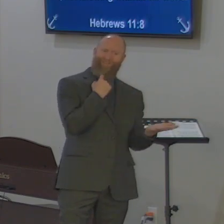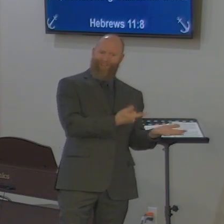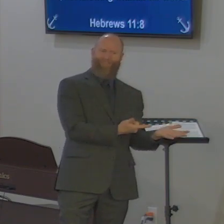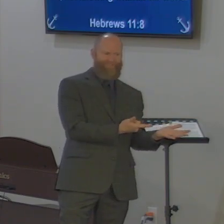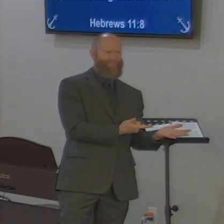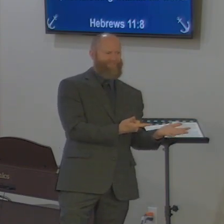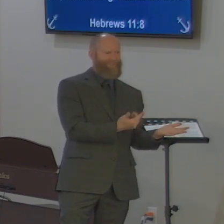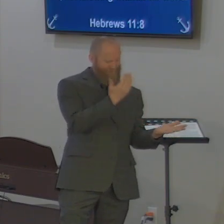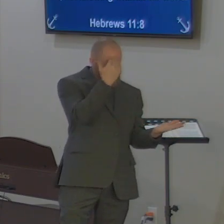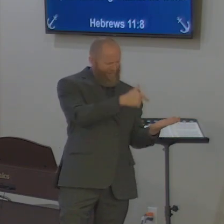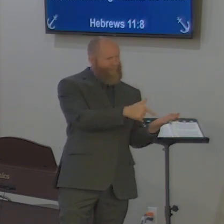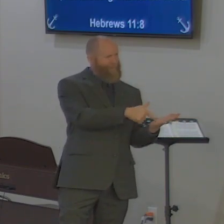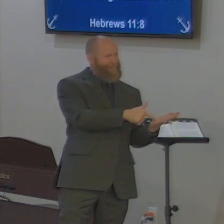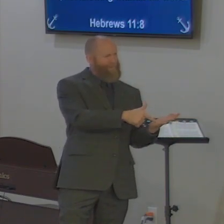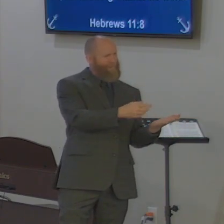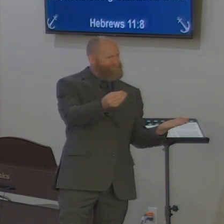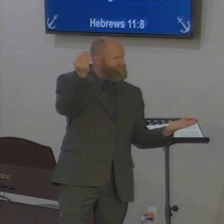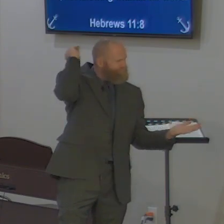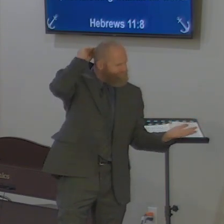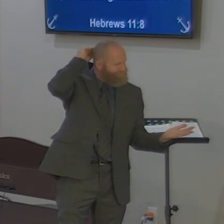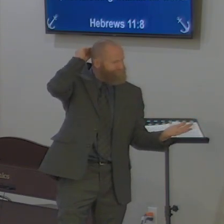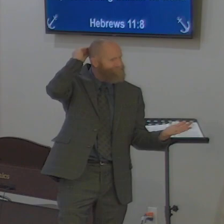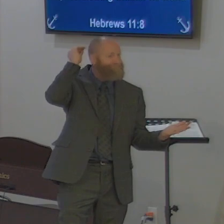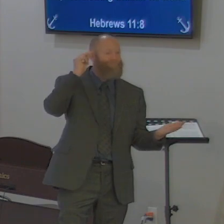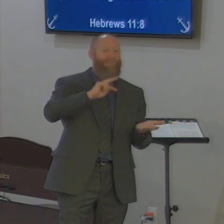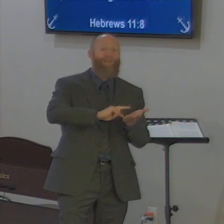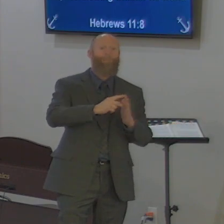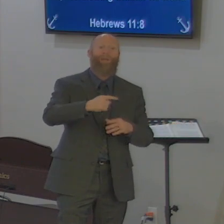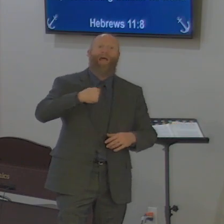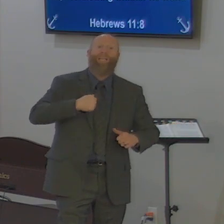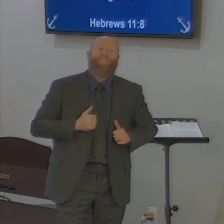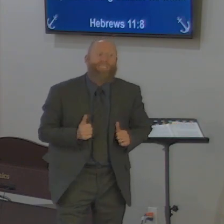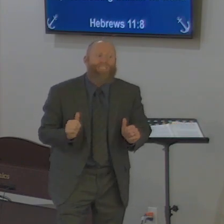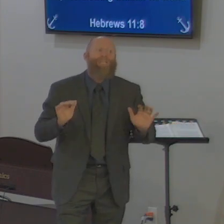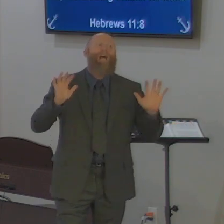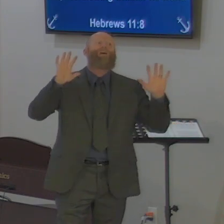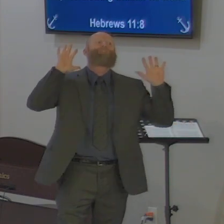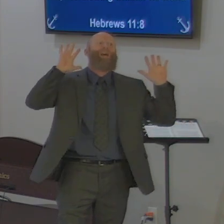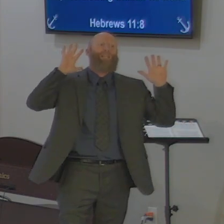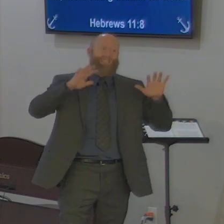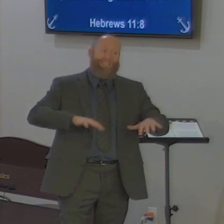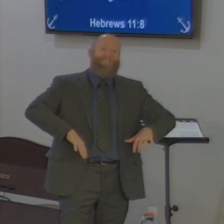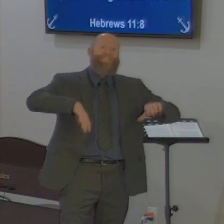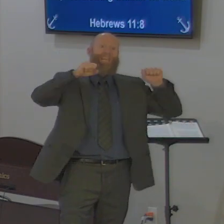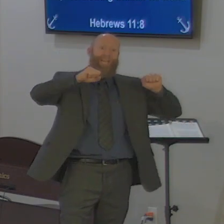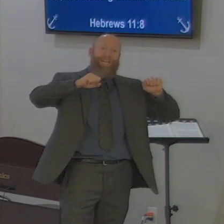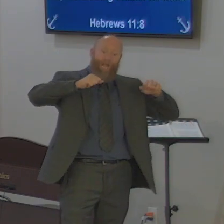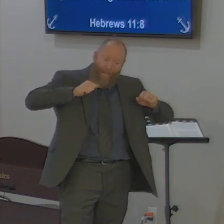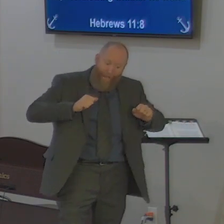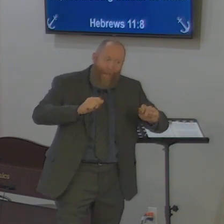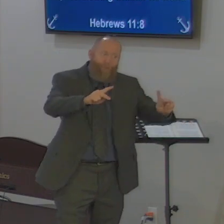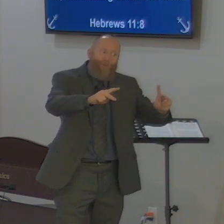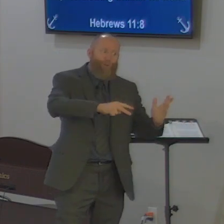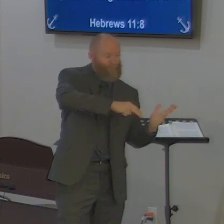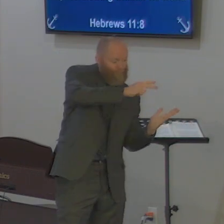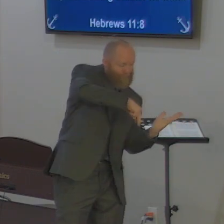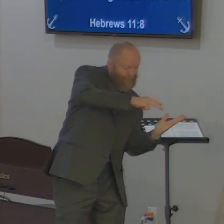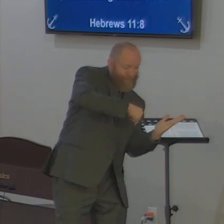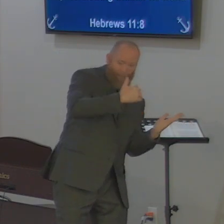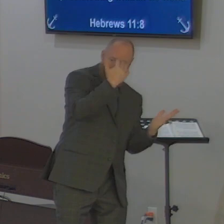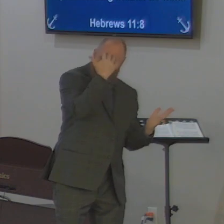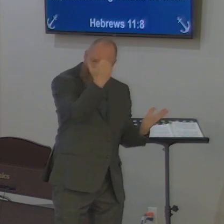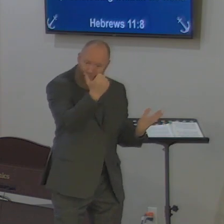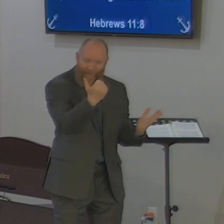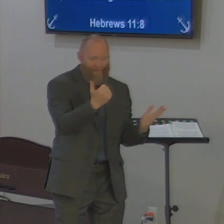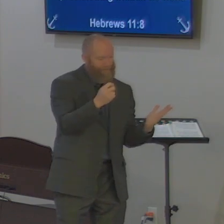here. That means spending time in God's word. That means memorizing God's word. Knowing what's in here so that you have faith